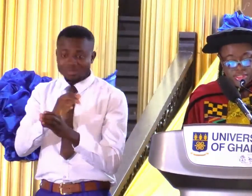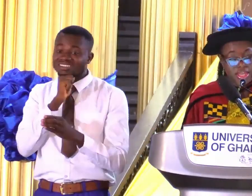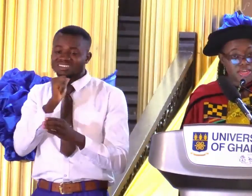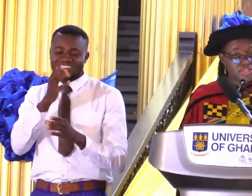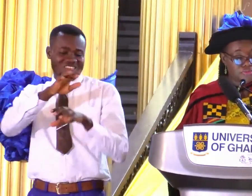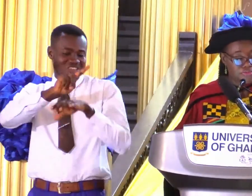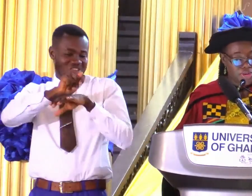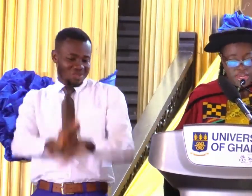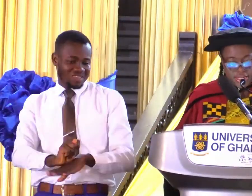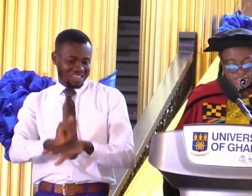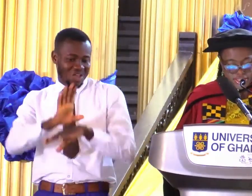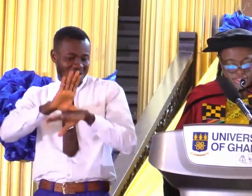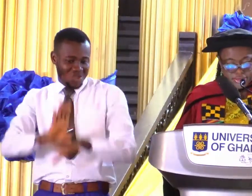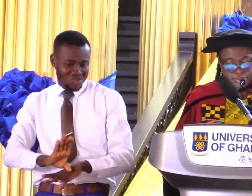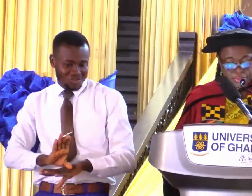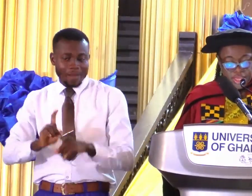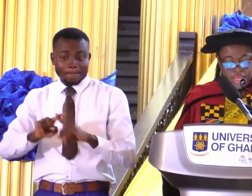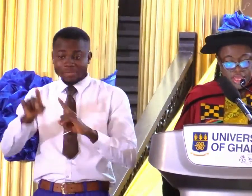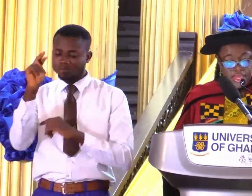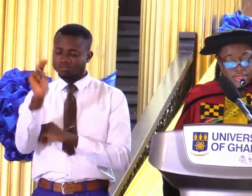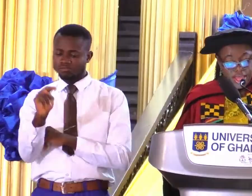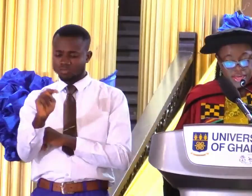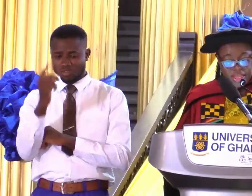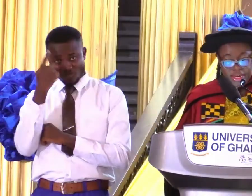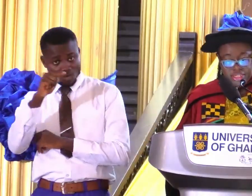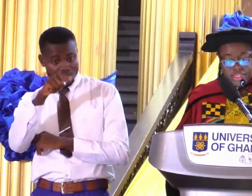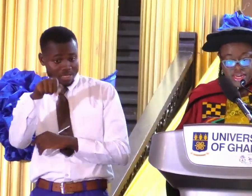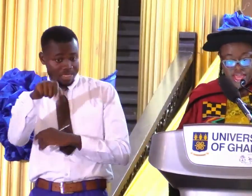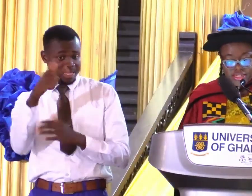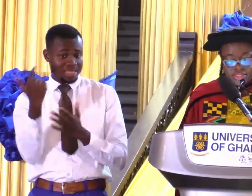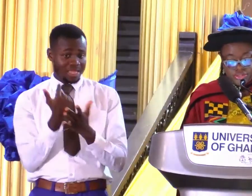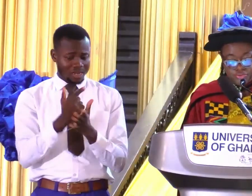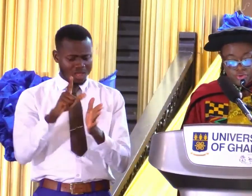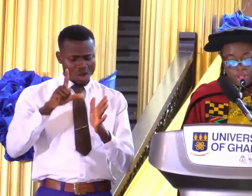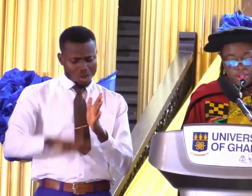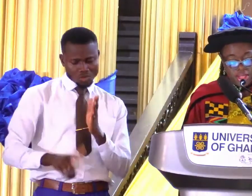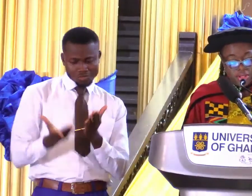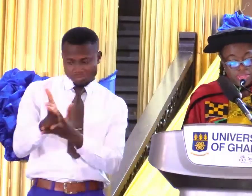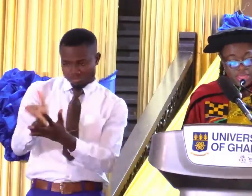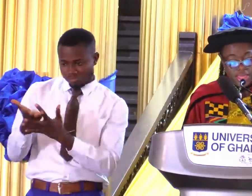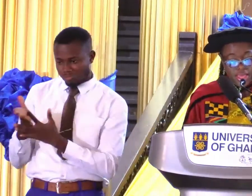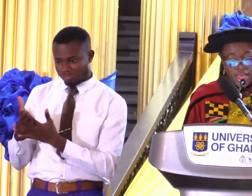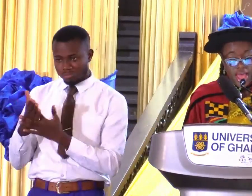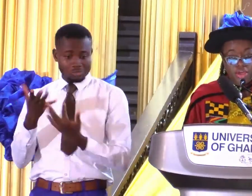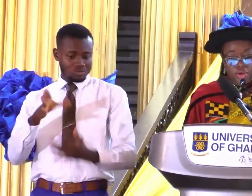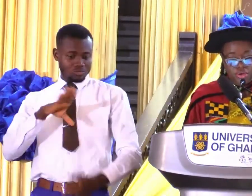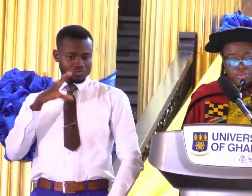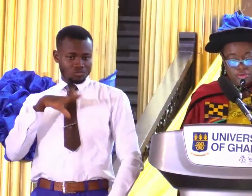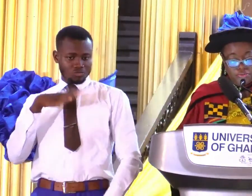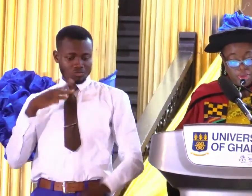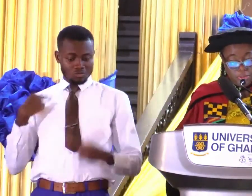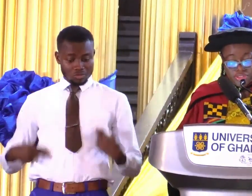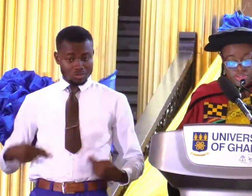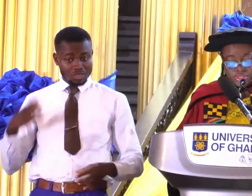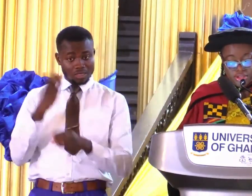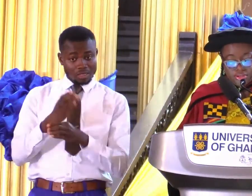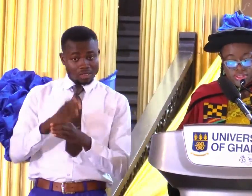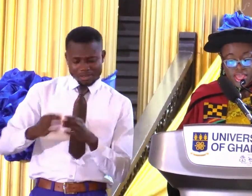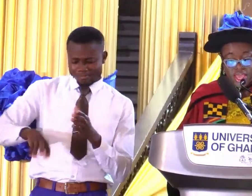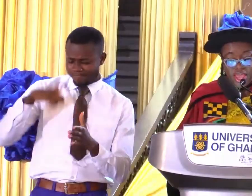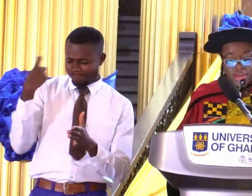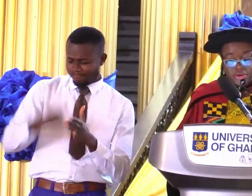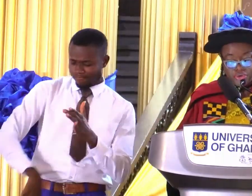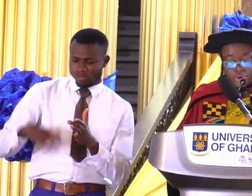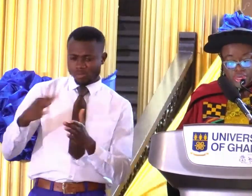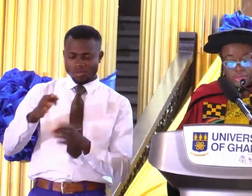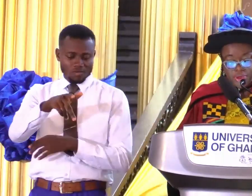preference, it is often a necessity. In Ghana, limited access to formal health care, high cost of pharmaceuticals,